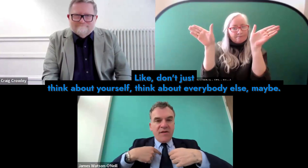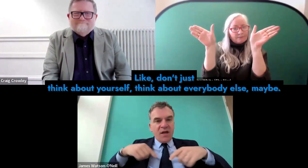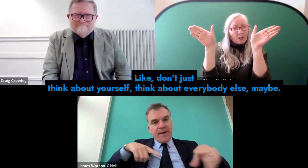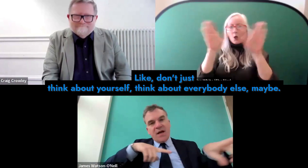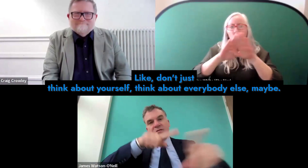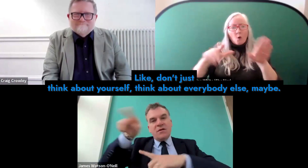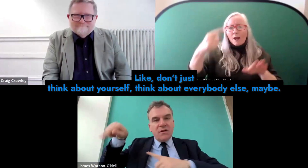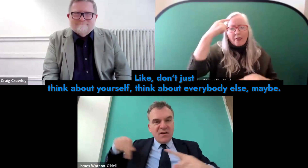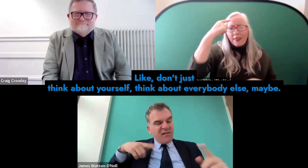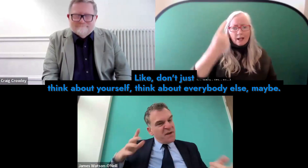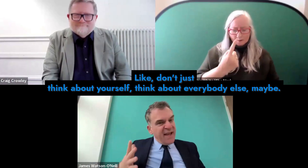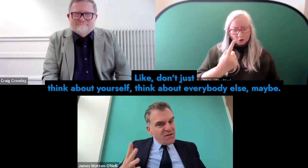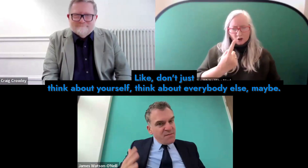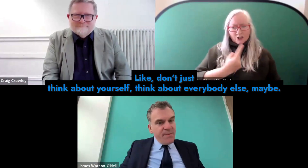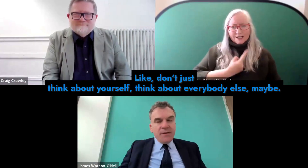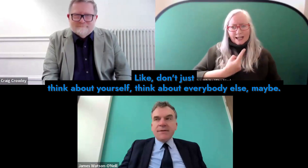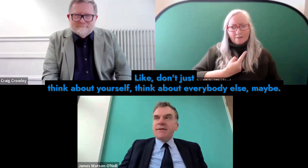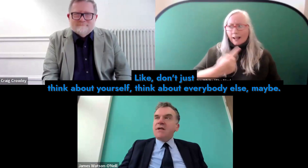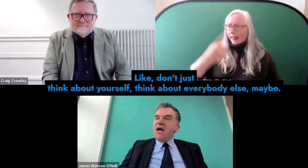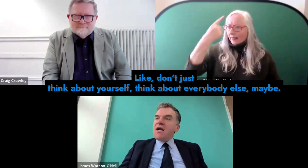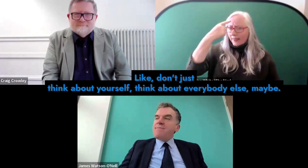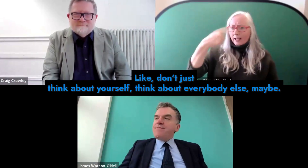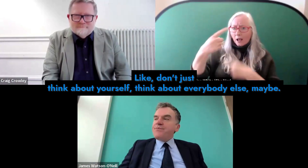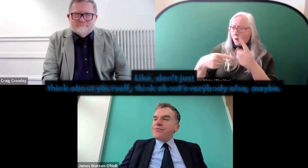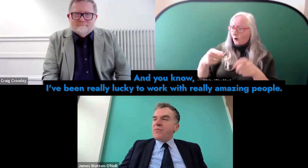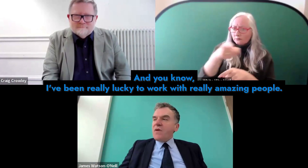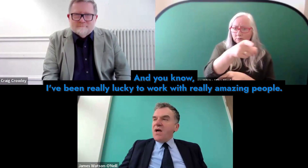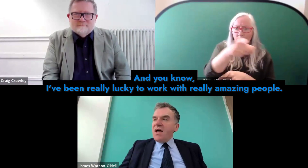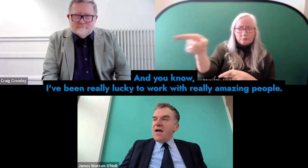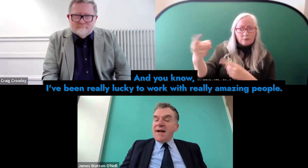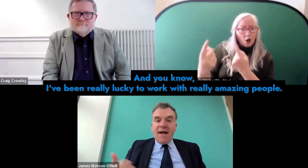about yourself, think about everybody else, maybe.